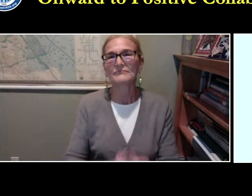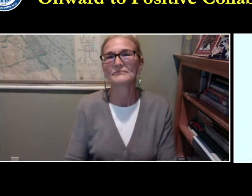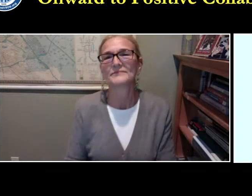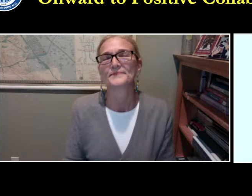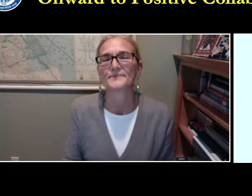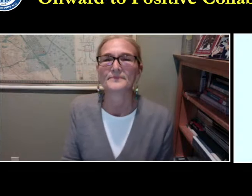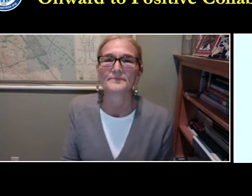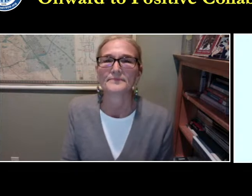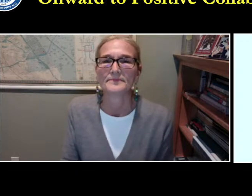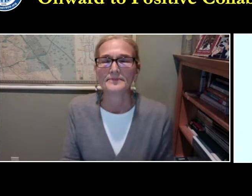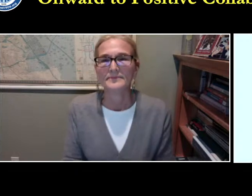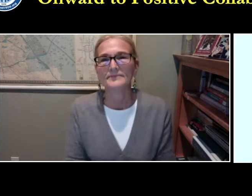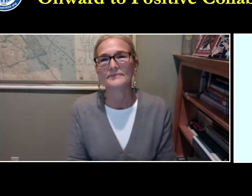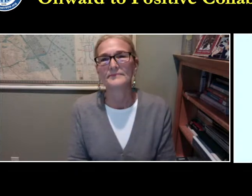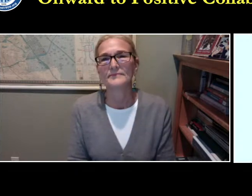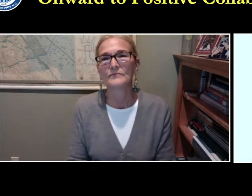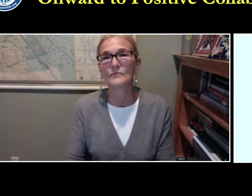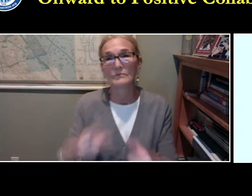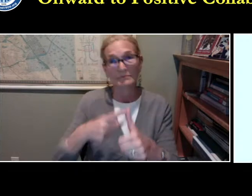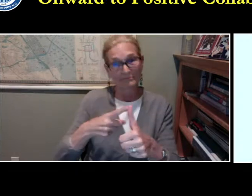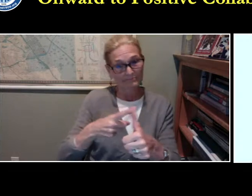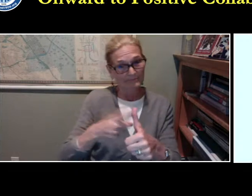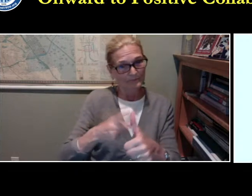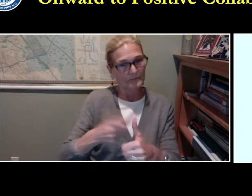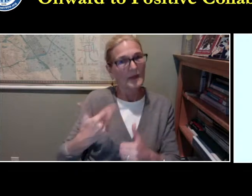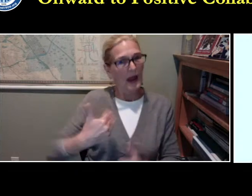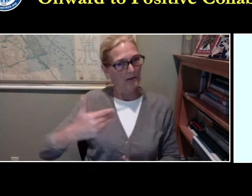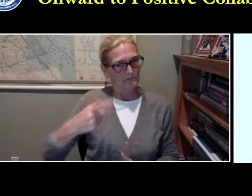ideals and principles that I want to highlight.